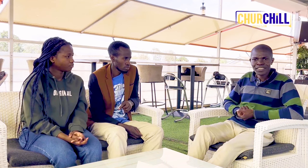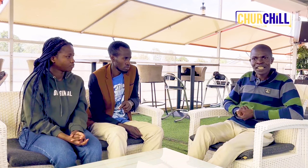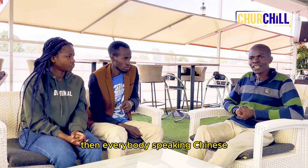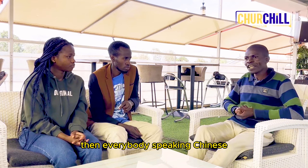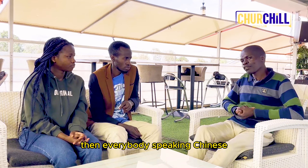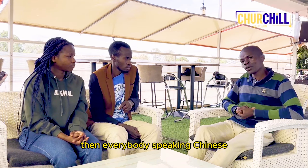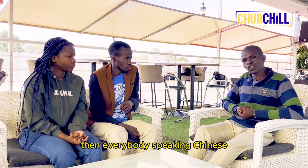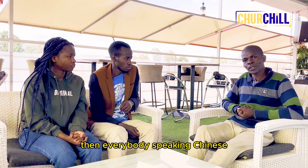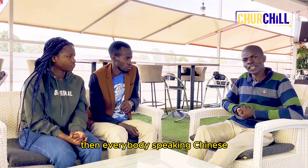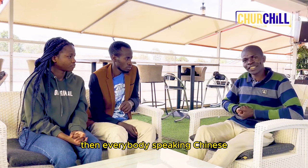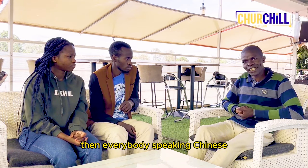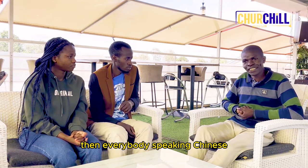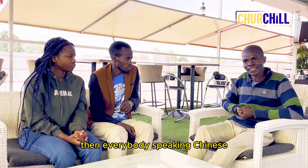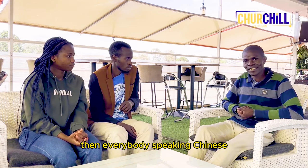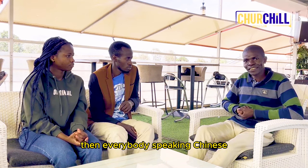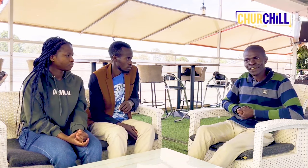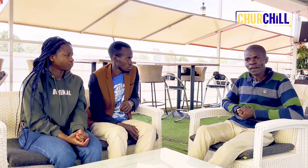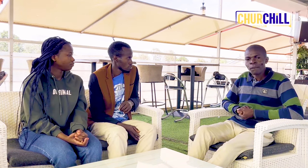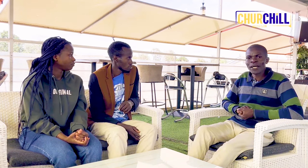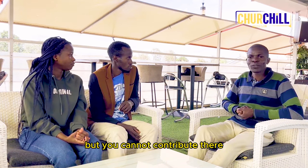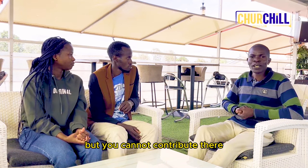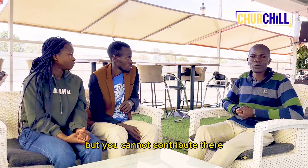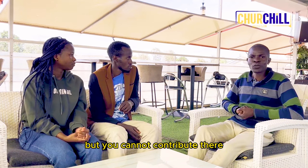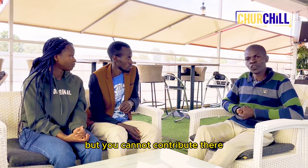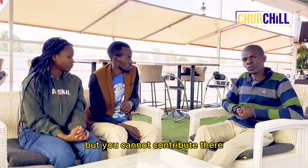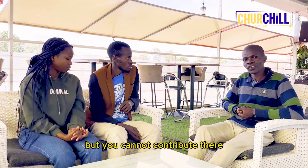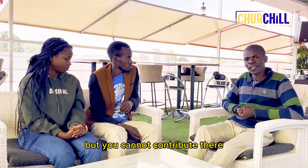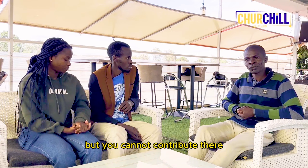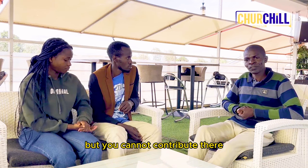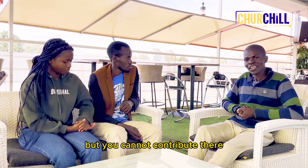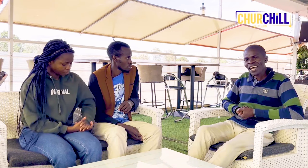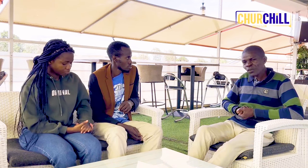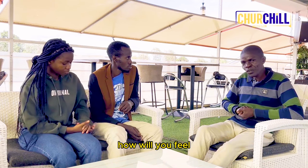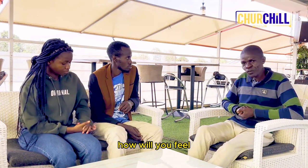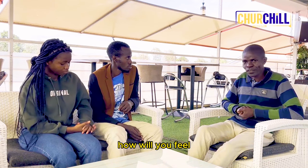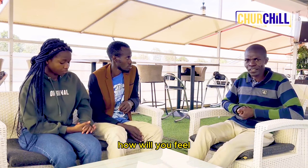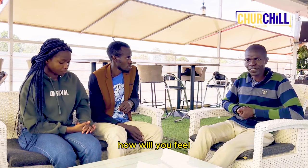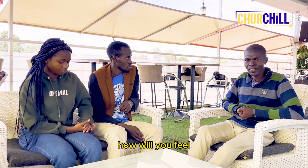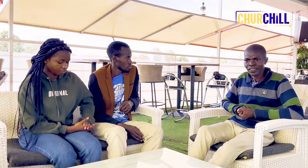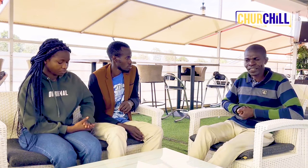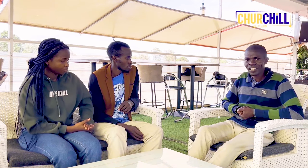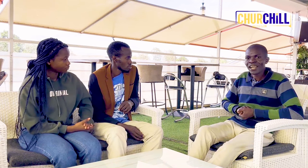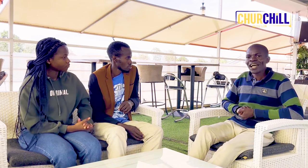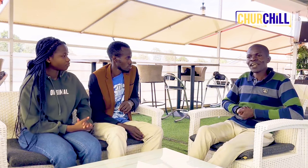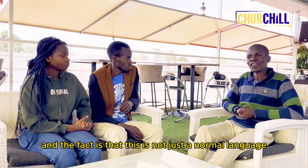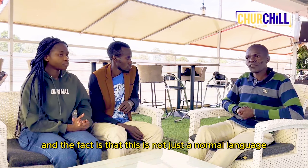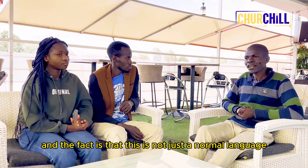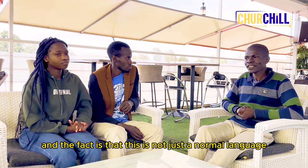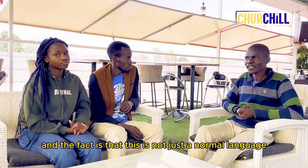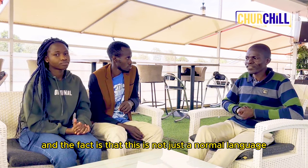Then everybody is speaking Chinese, but you cannot contribute there. How will you feel? And the fact is